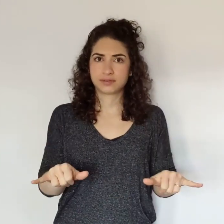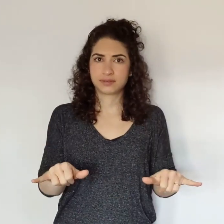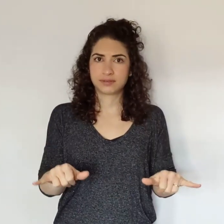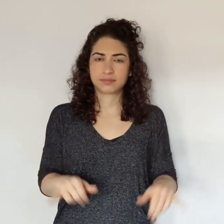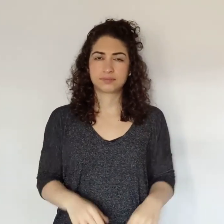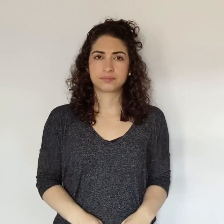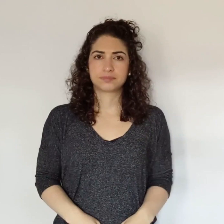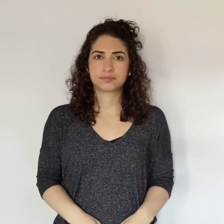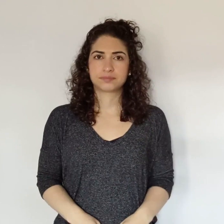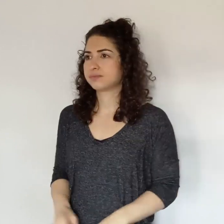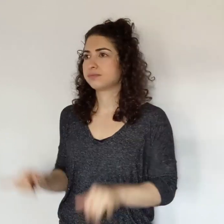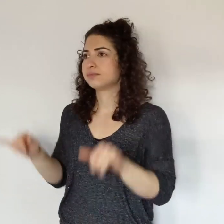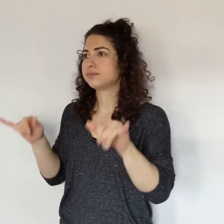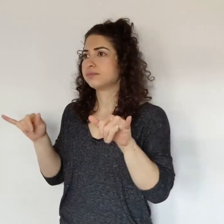Stay.